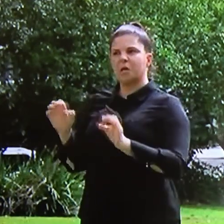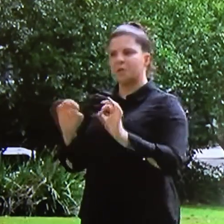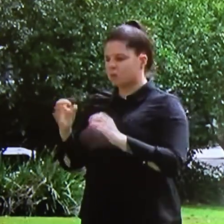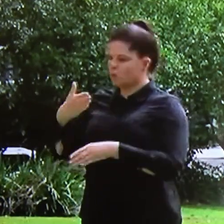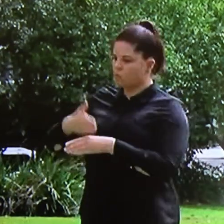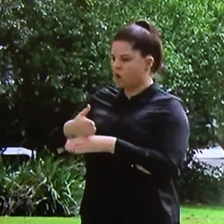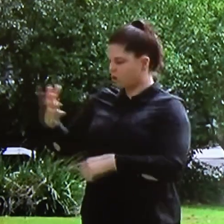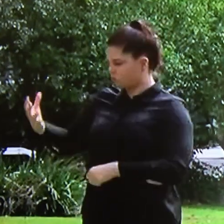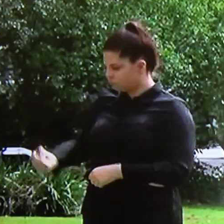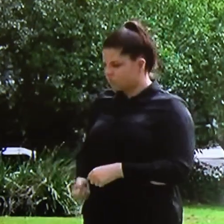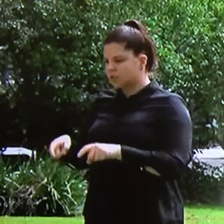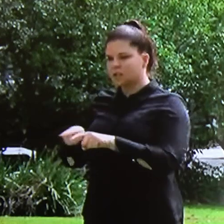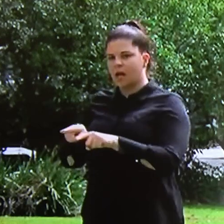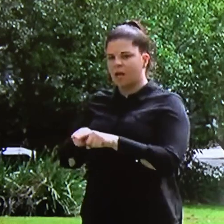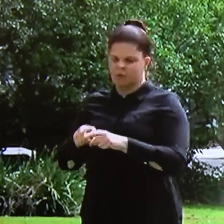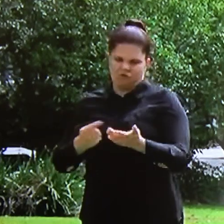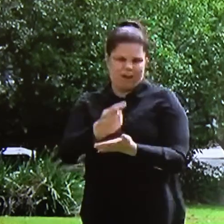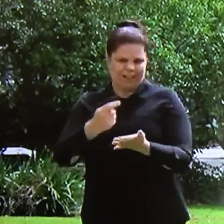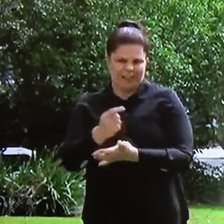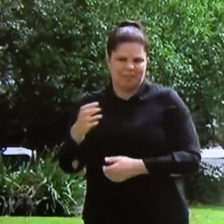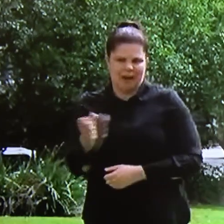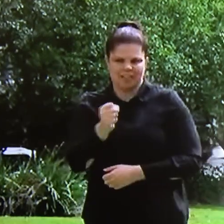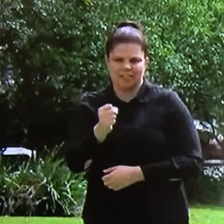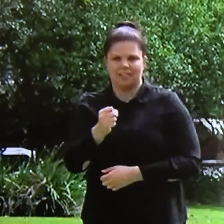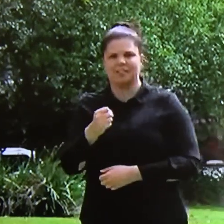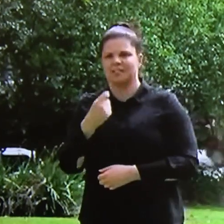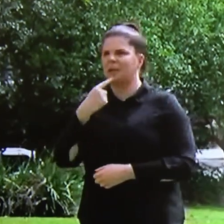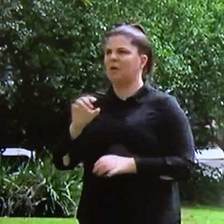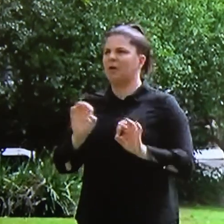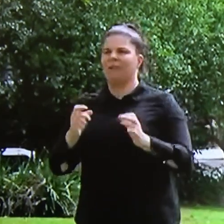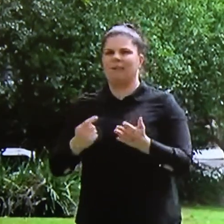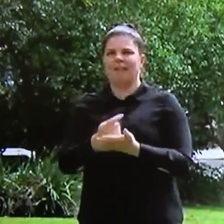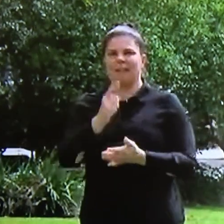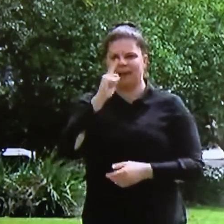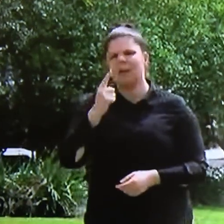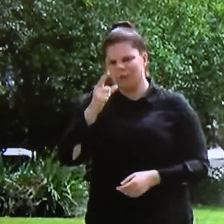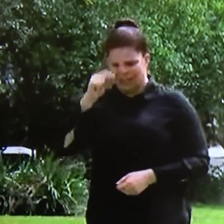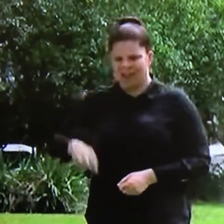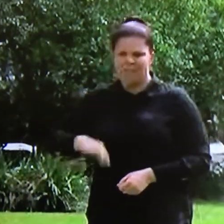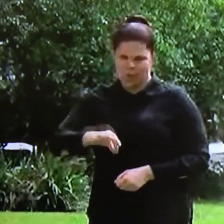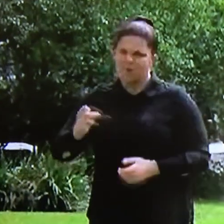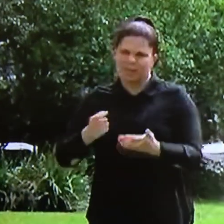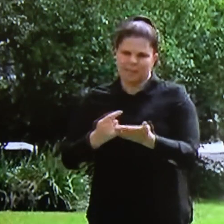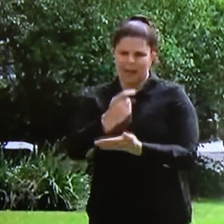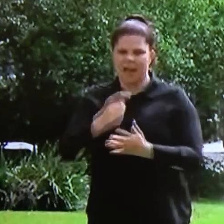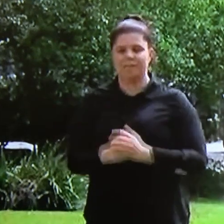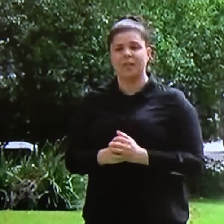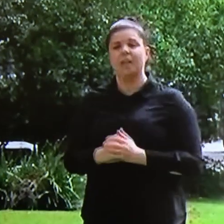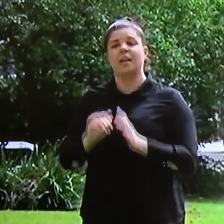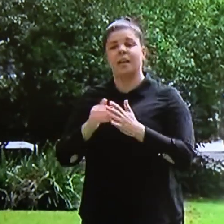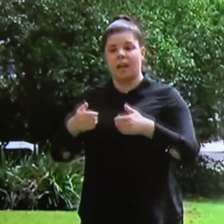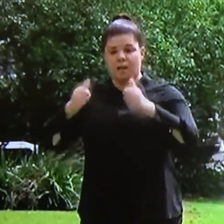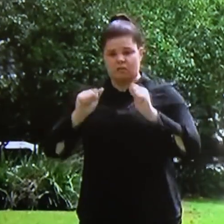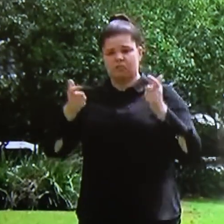still required to pay rent during this period of time. I'd now like to pass to Minister Tudehope, who will speak in relation